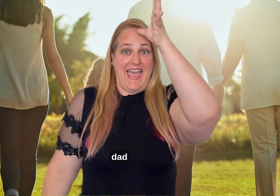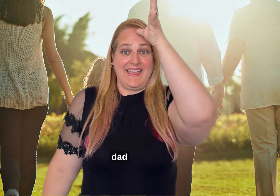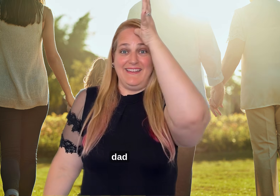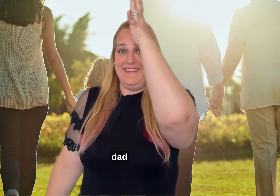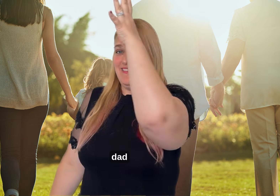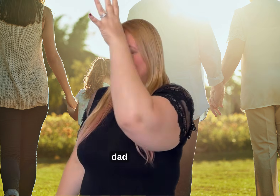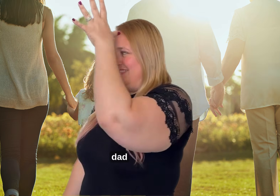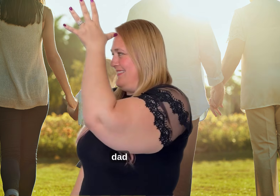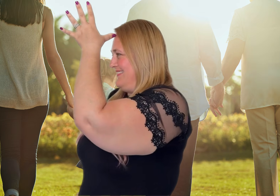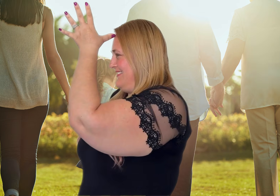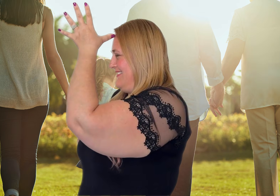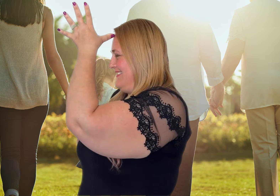Dad,